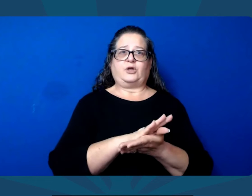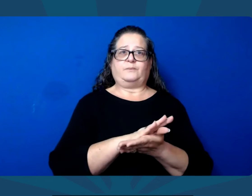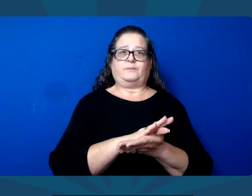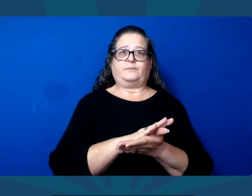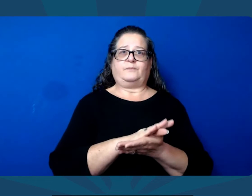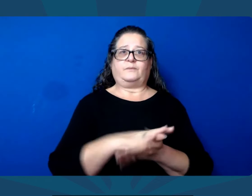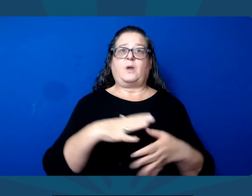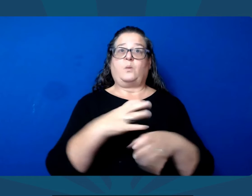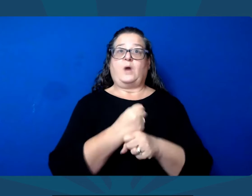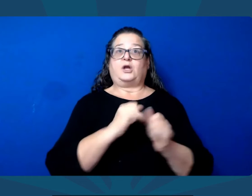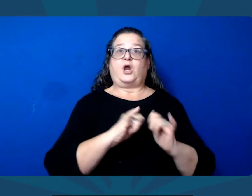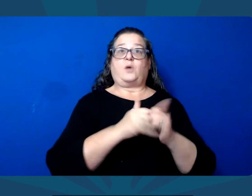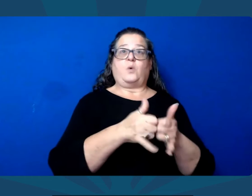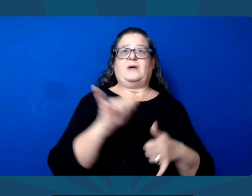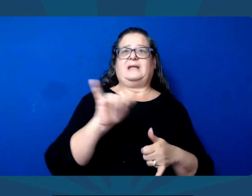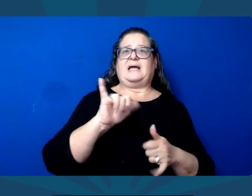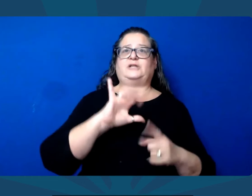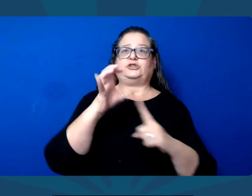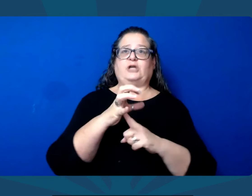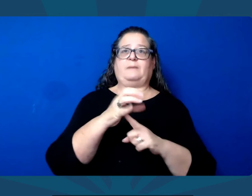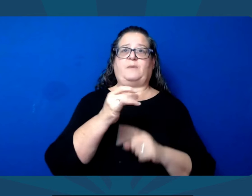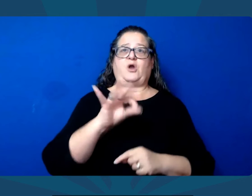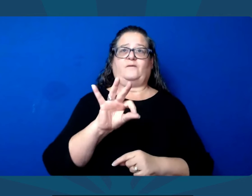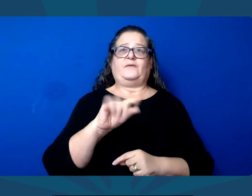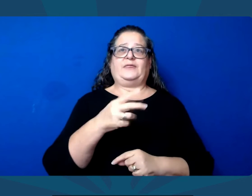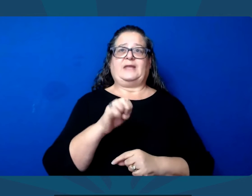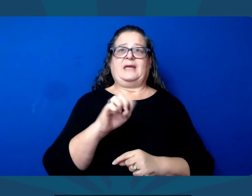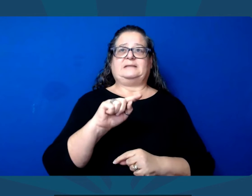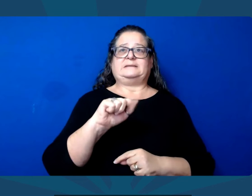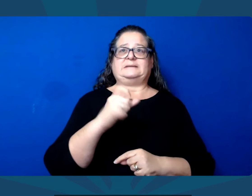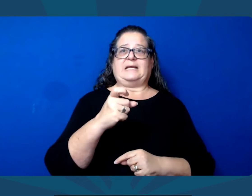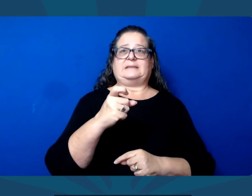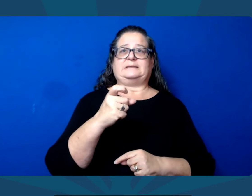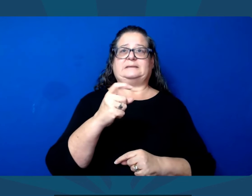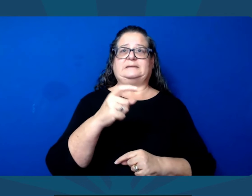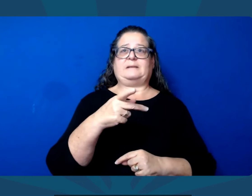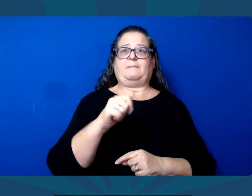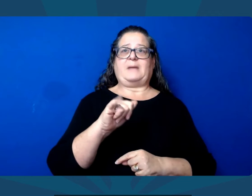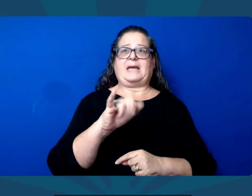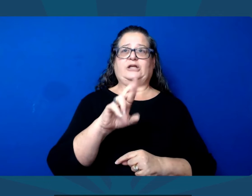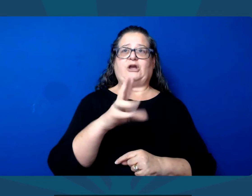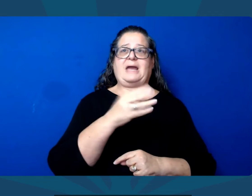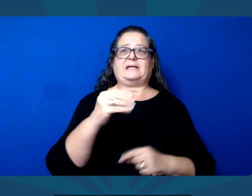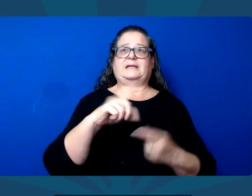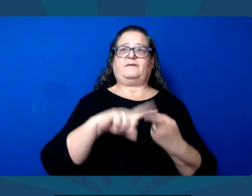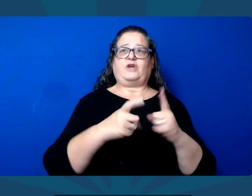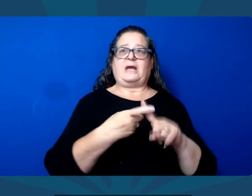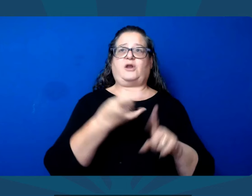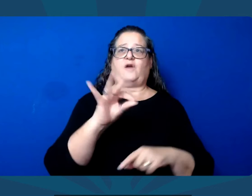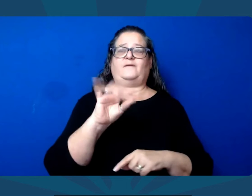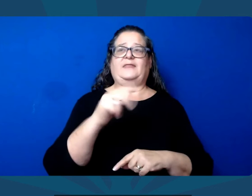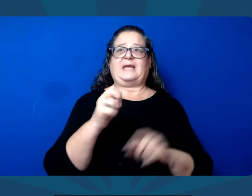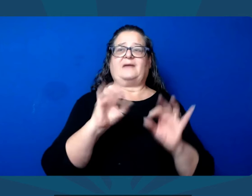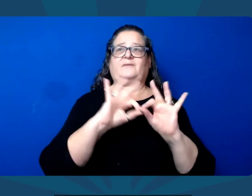pro-taxpayer voting record, winning awards like Champion of the Taxpayer and Friend